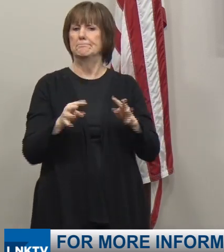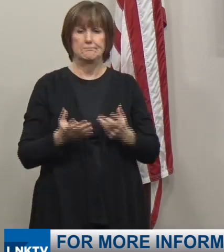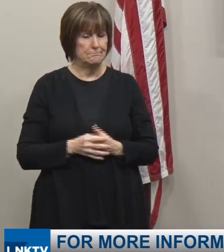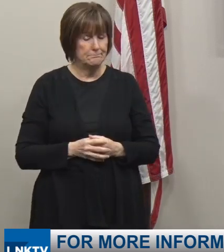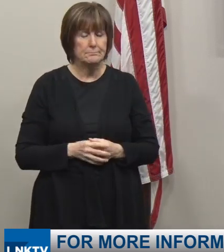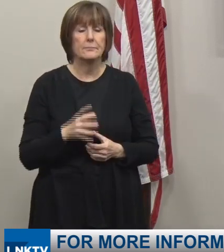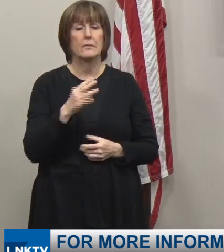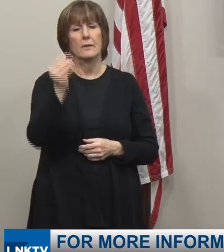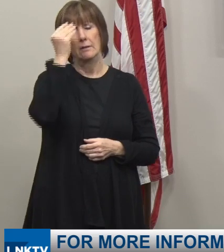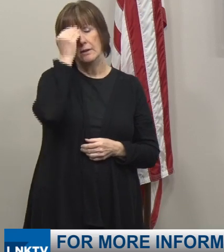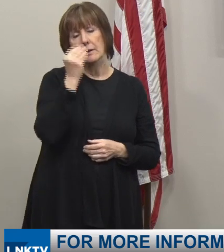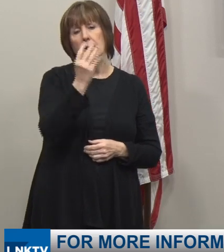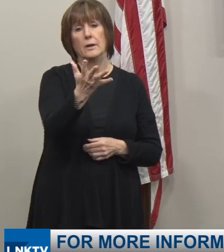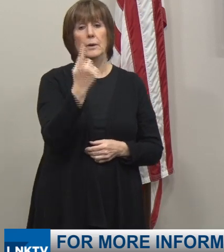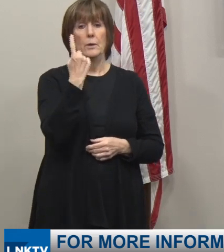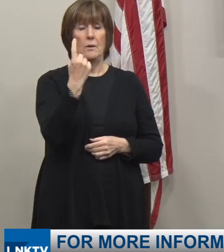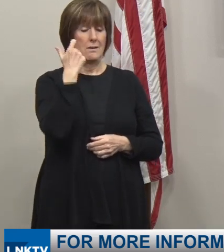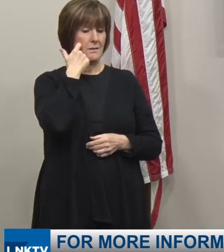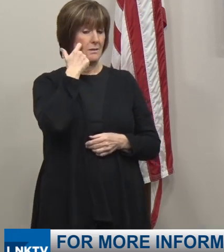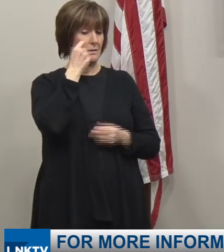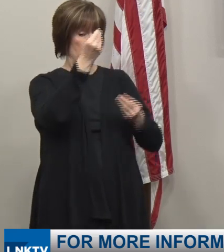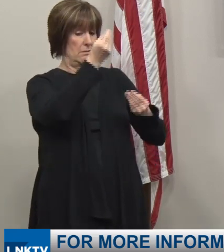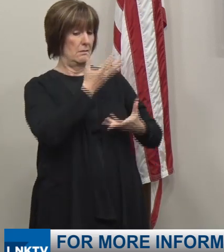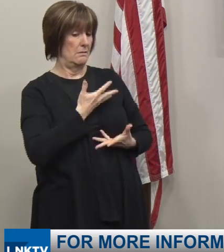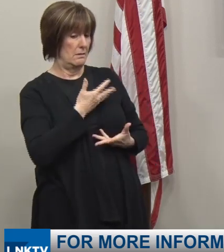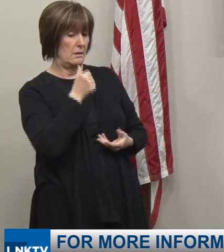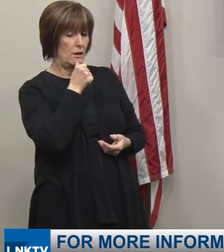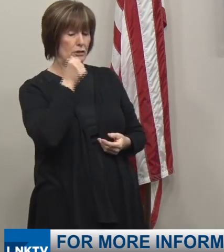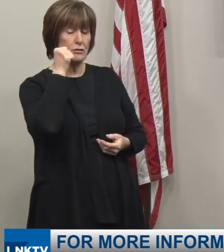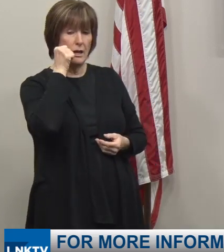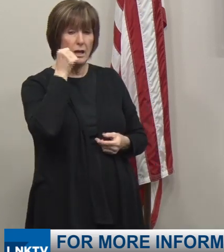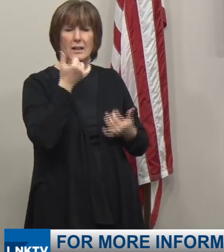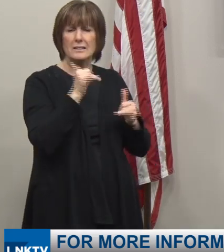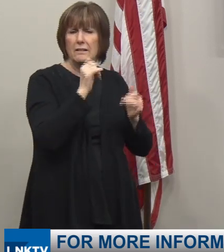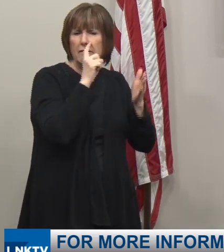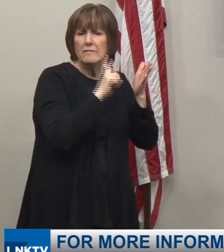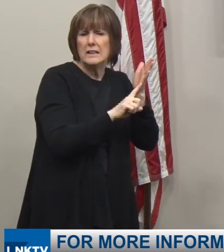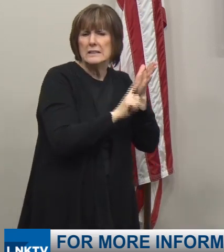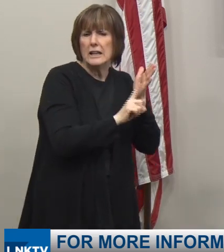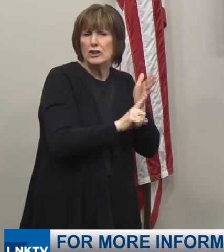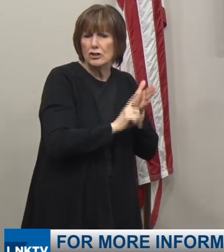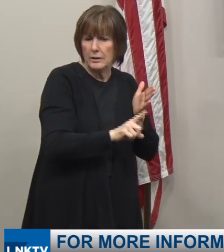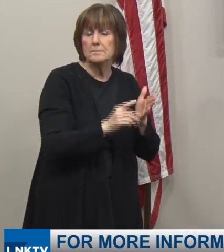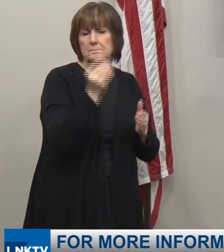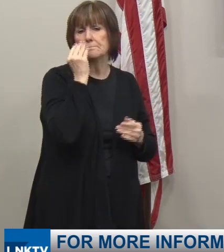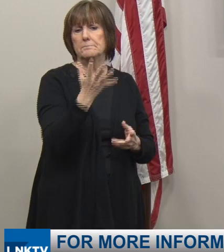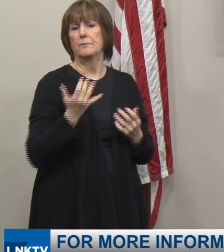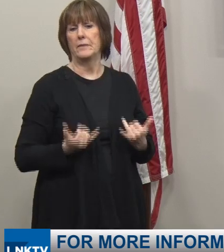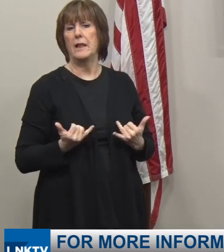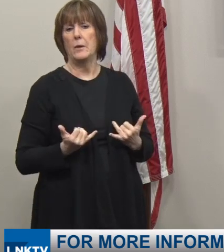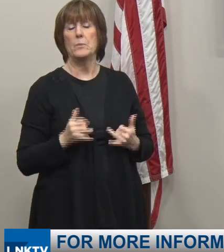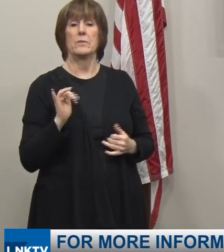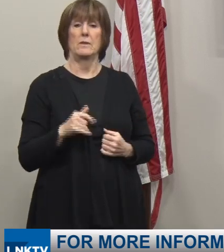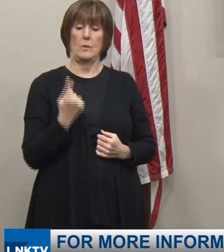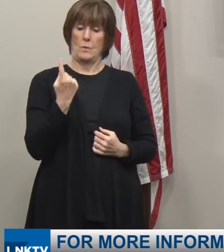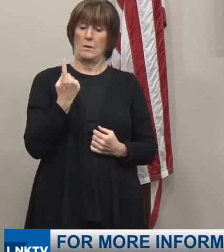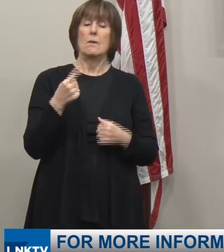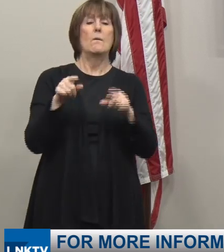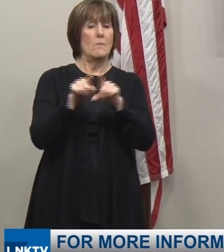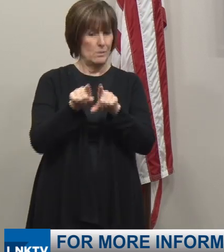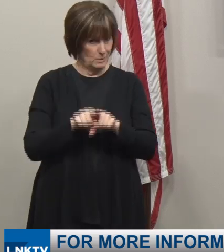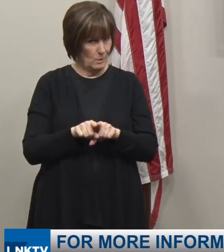to update you on a case that was reported yesterday but was still under investigation. This case is also